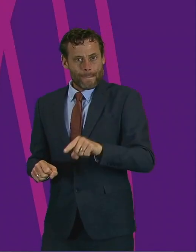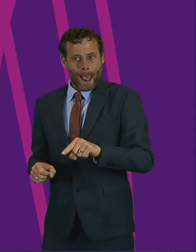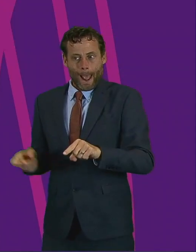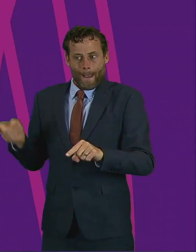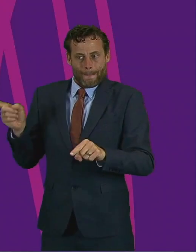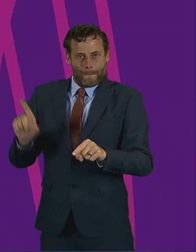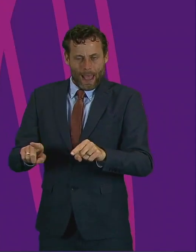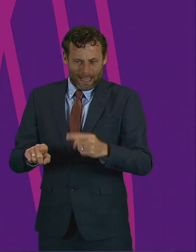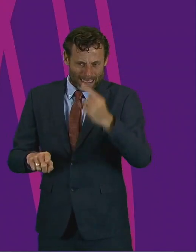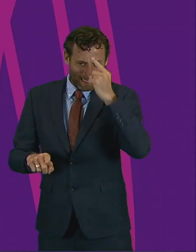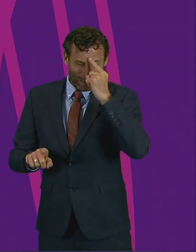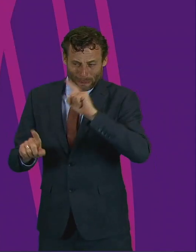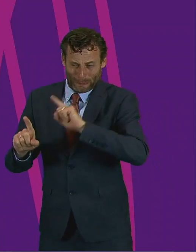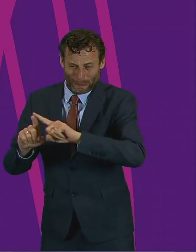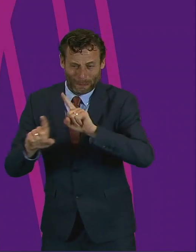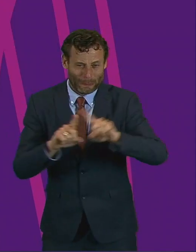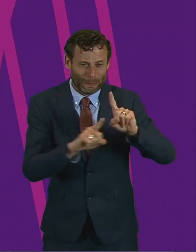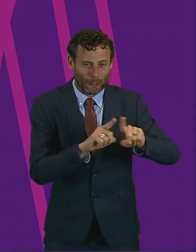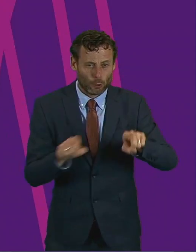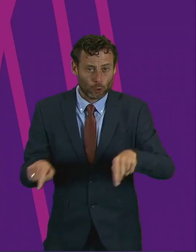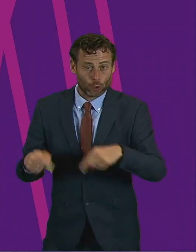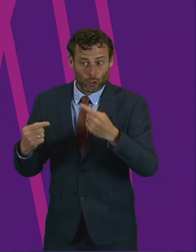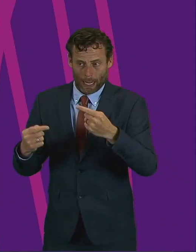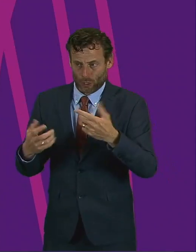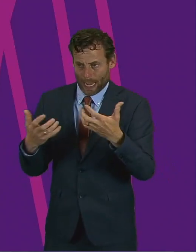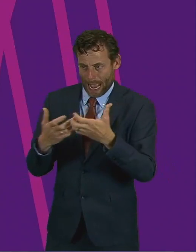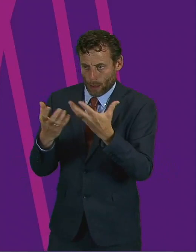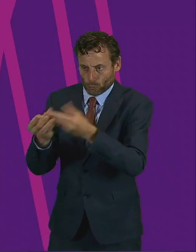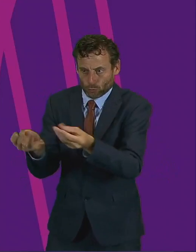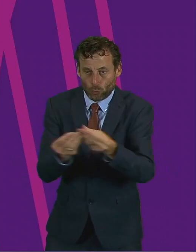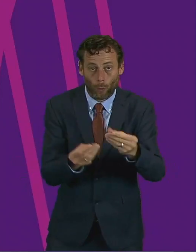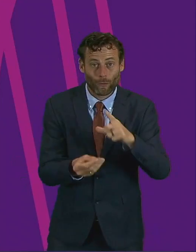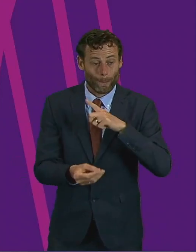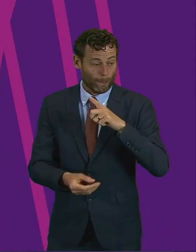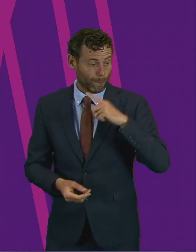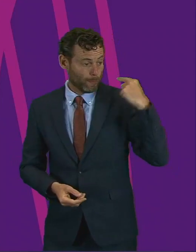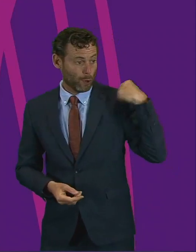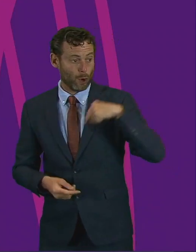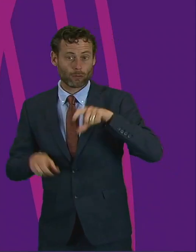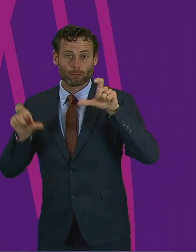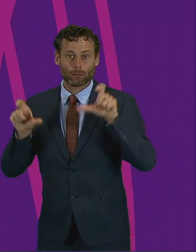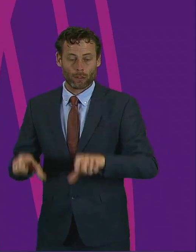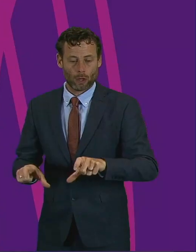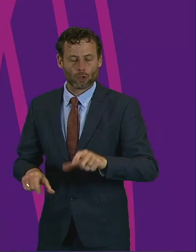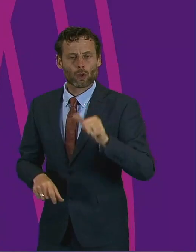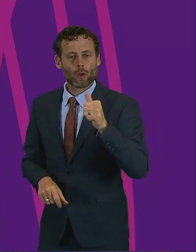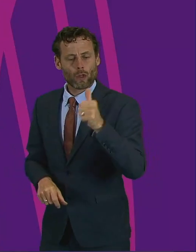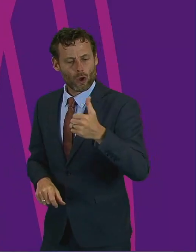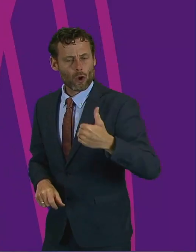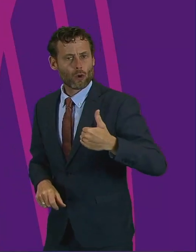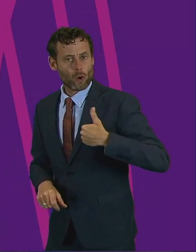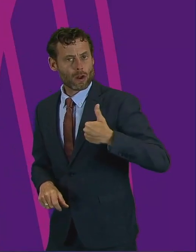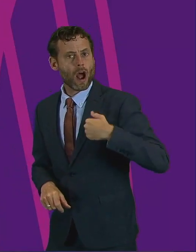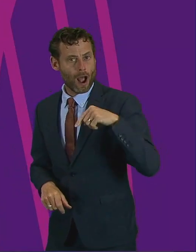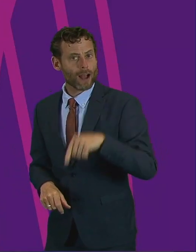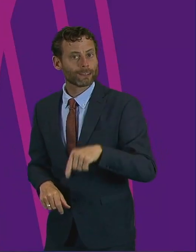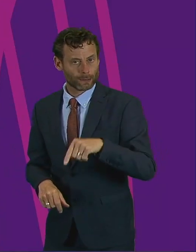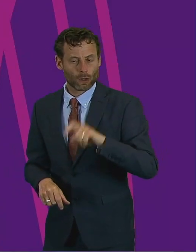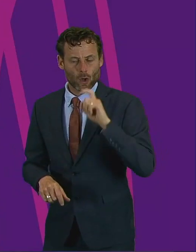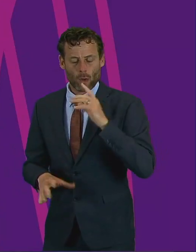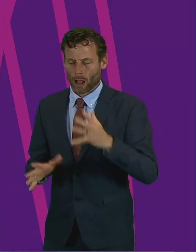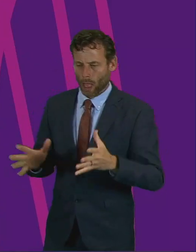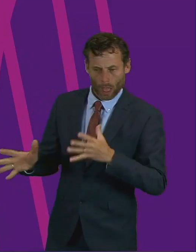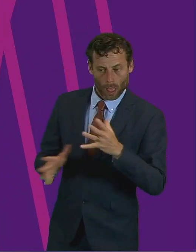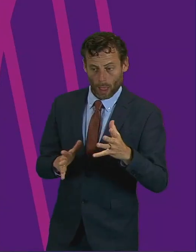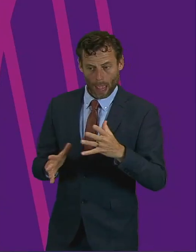challenges come to light due to the lockdown, that good heart will be tested. So it